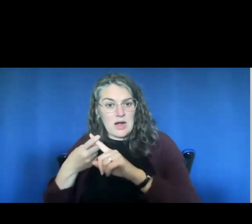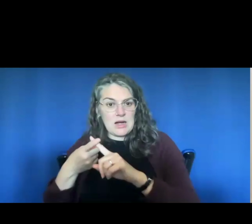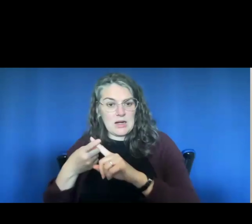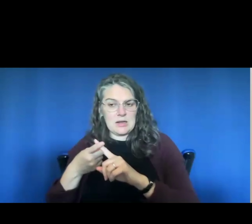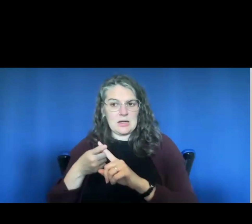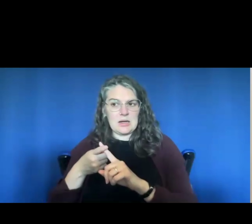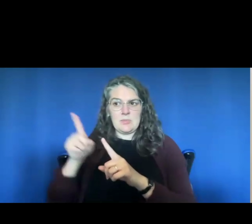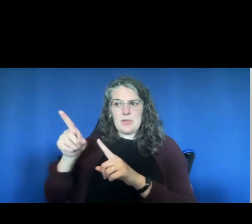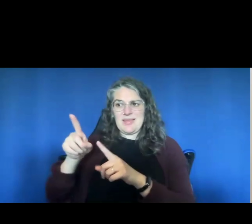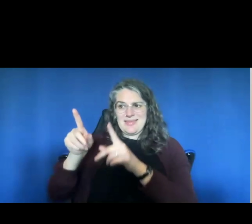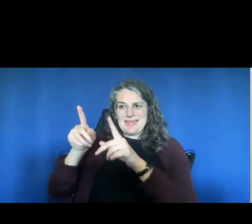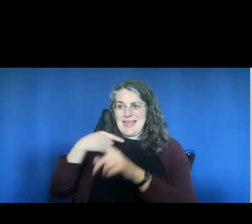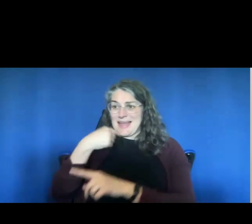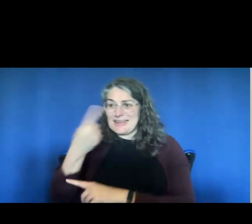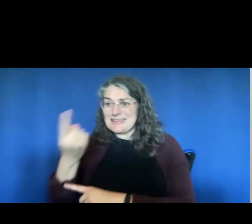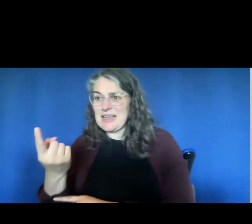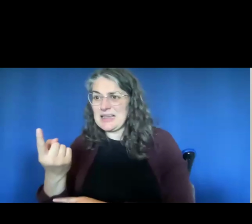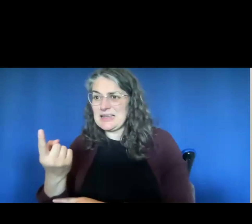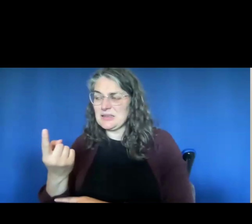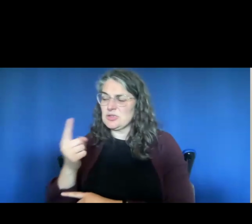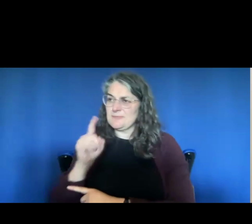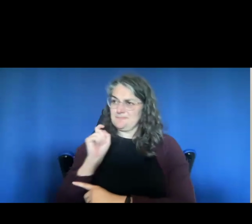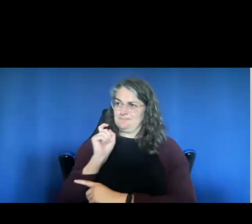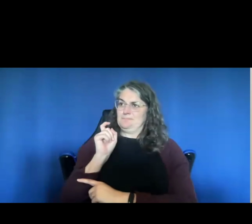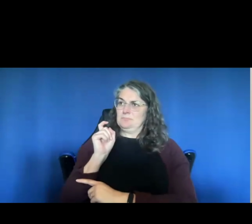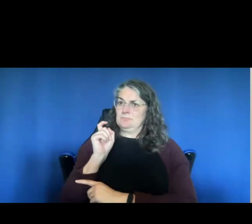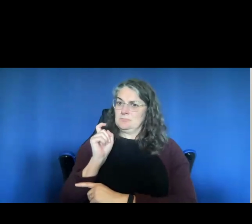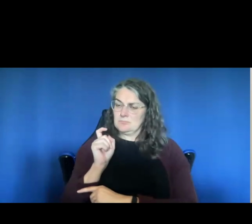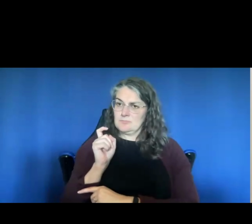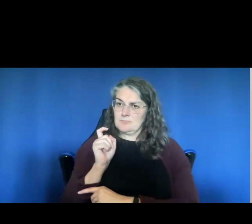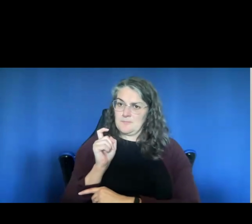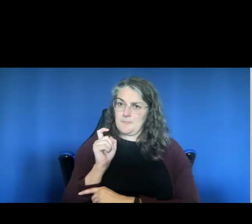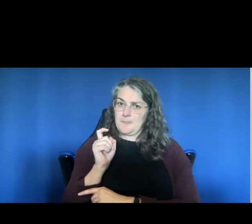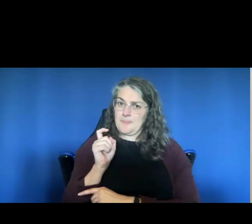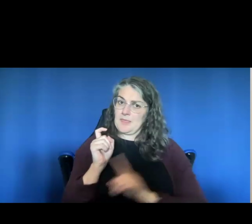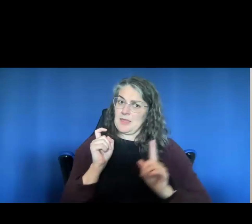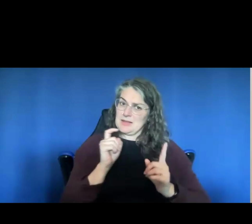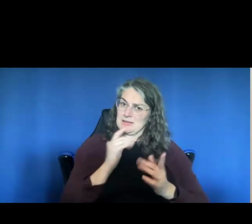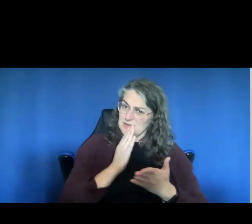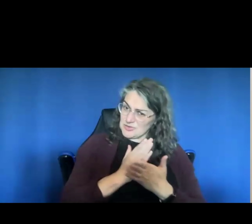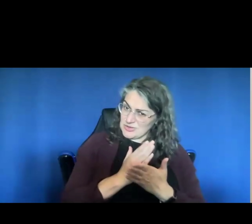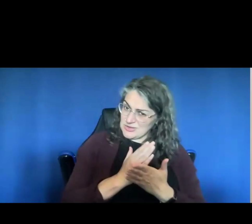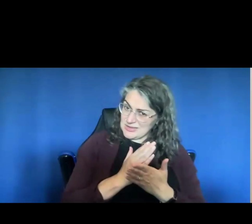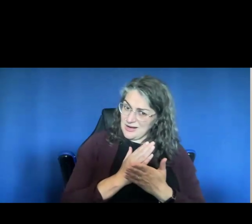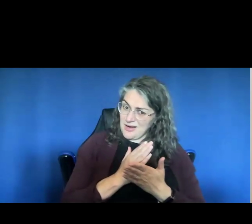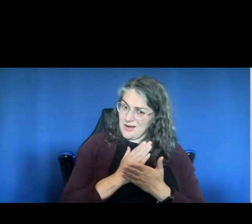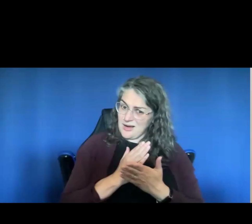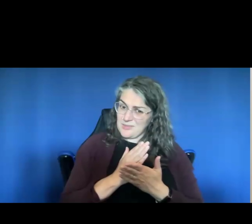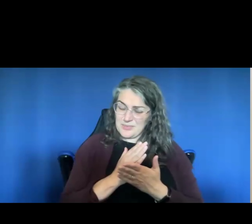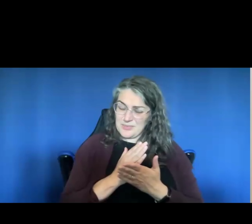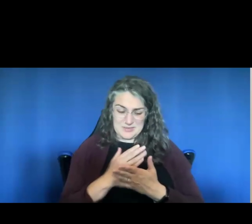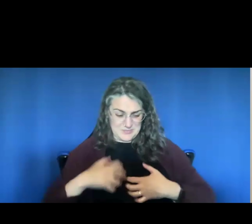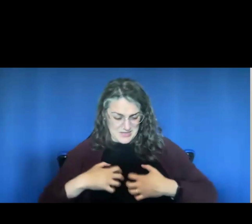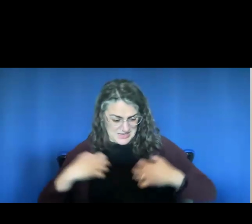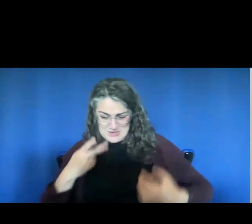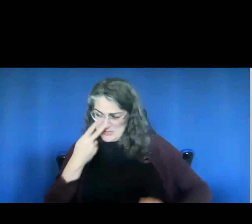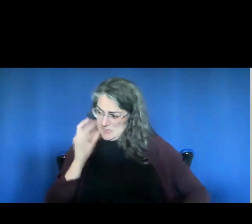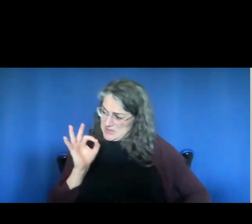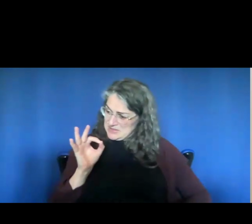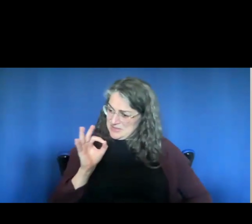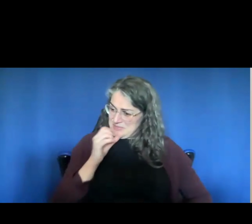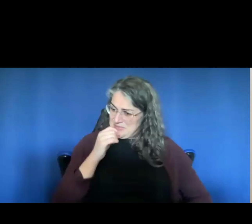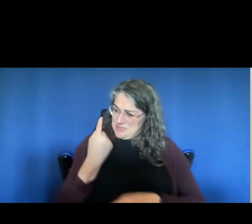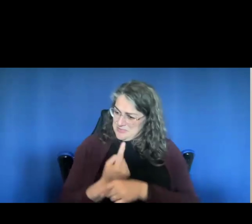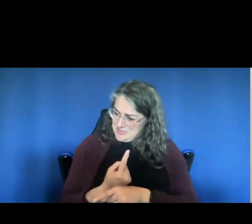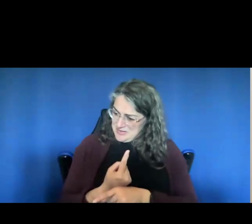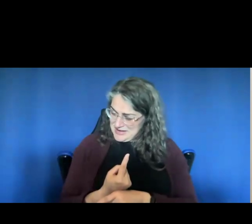reaction reframed it for me. Since a threshold hadn't been crossed, maybe I shouldn't have gotten that angry.